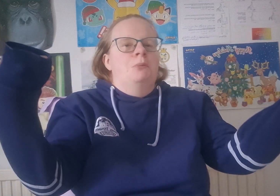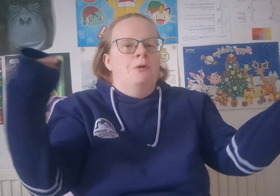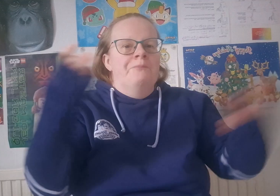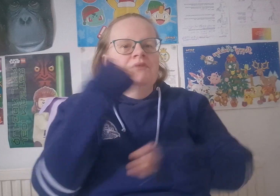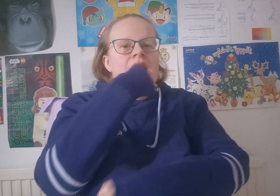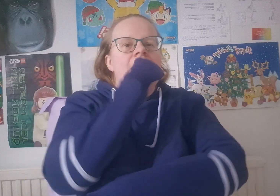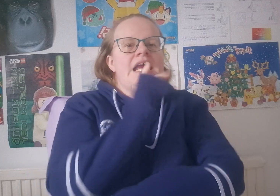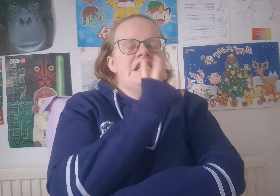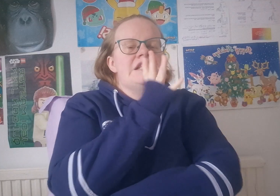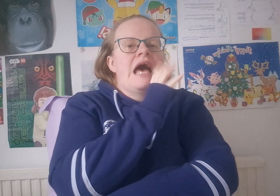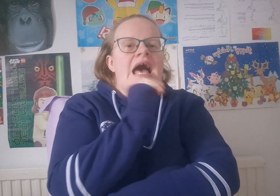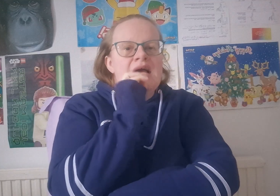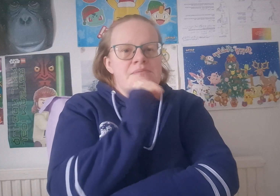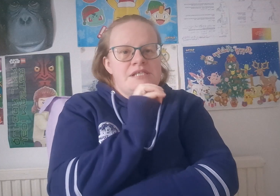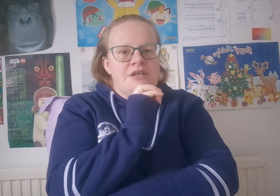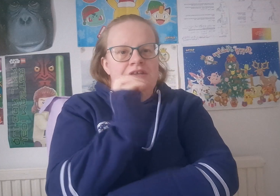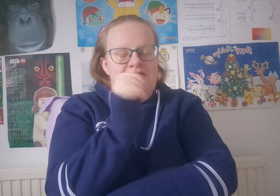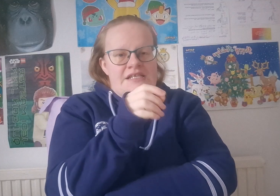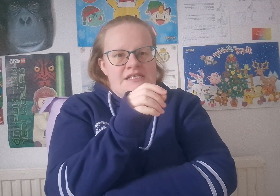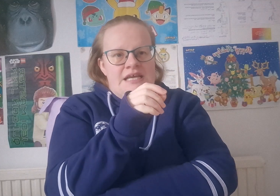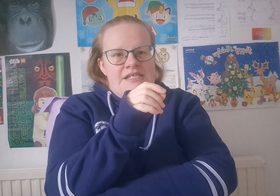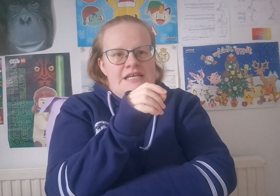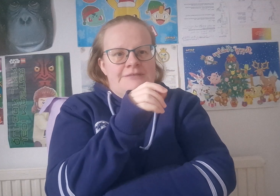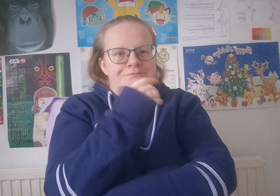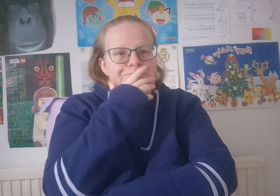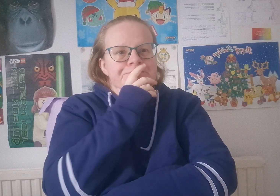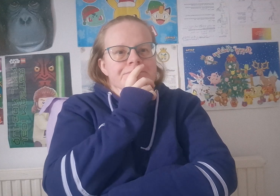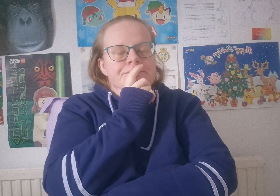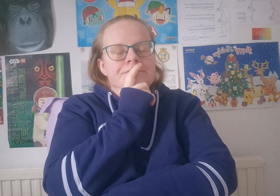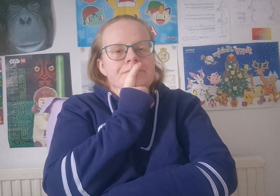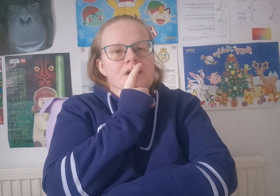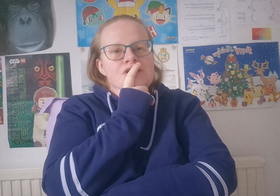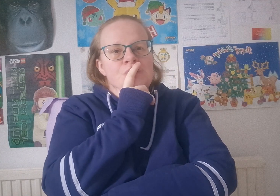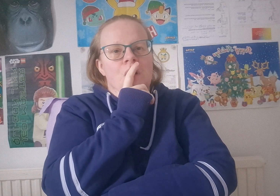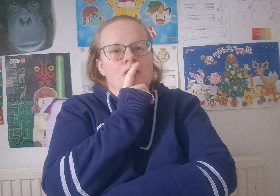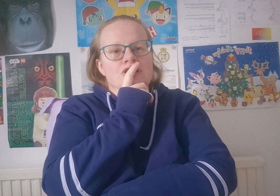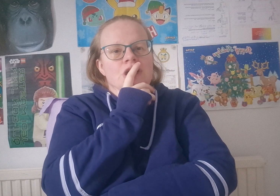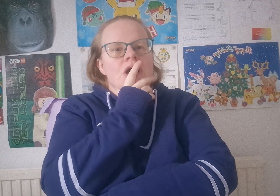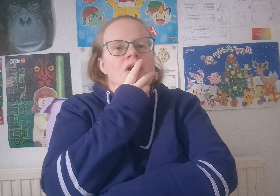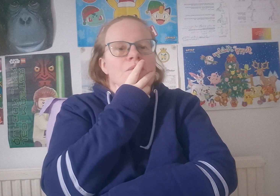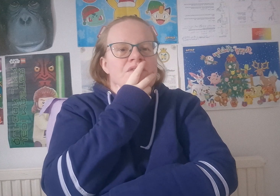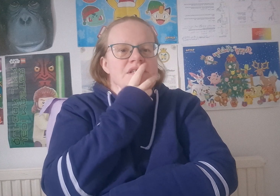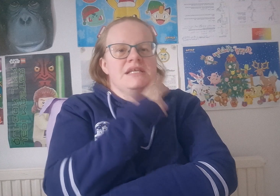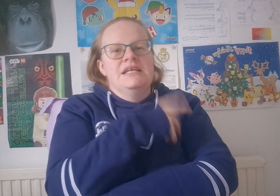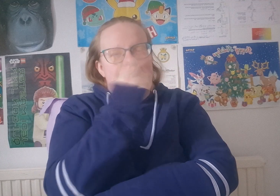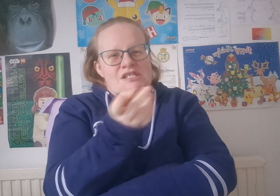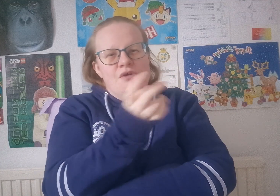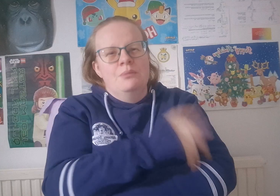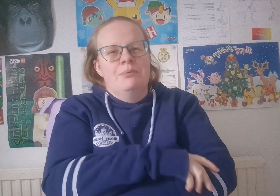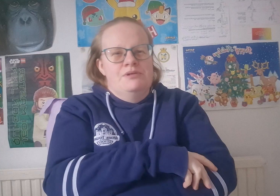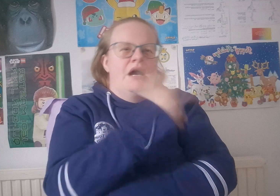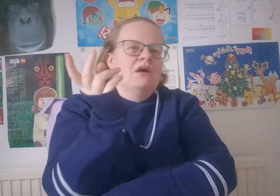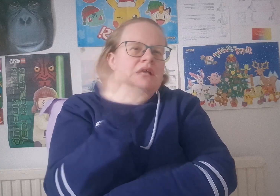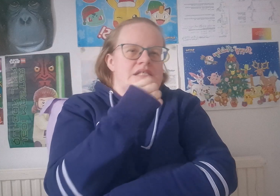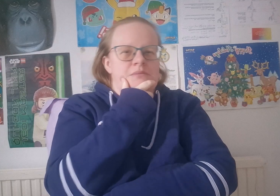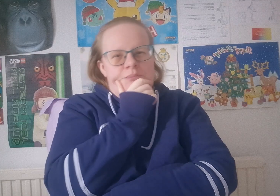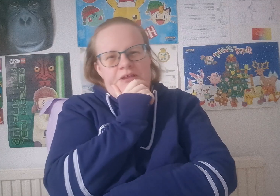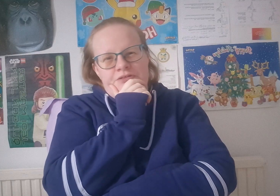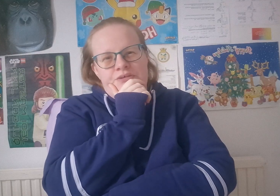more. It's absolutely fascinating to watch. And obviously, yes, you can point out, there's the Macbeth Three